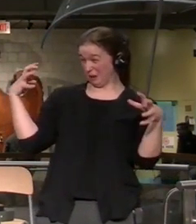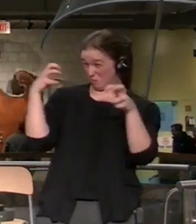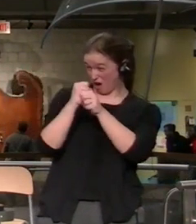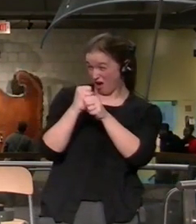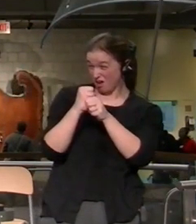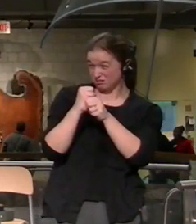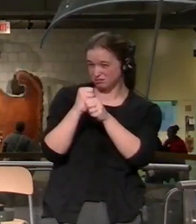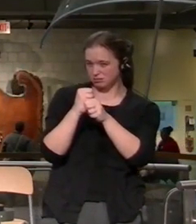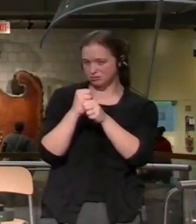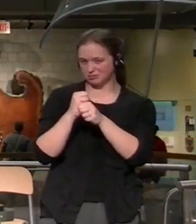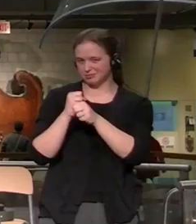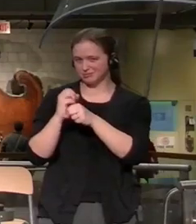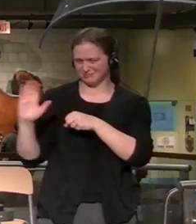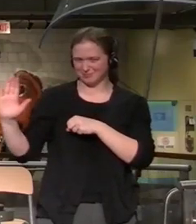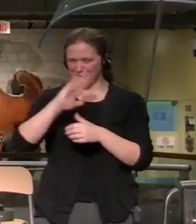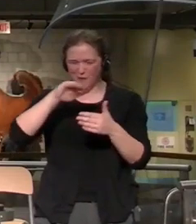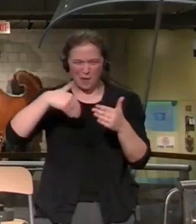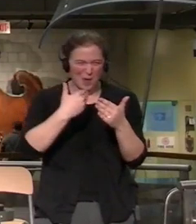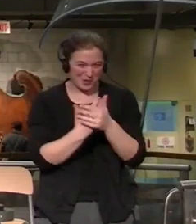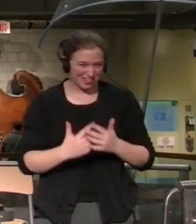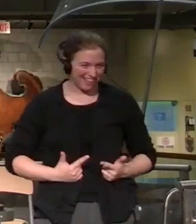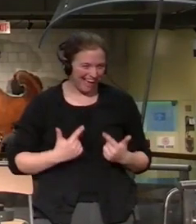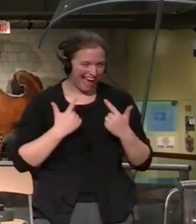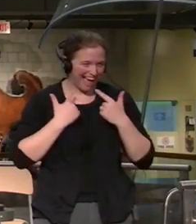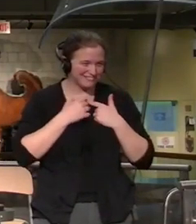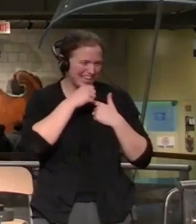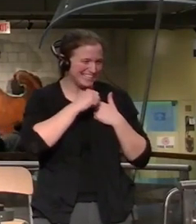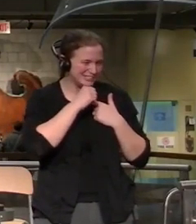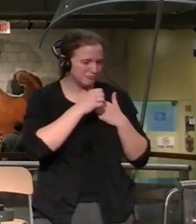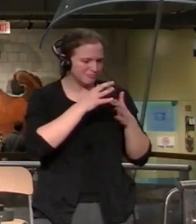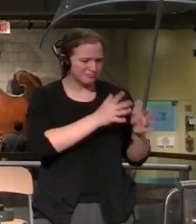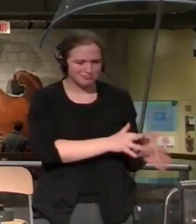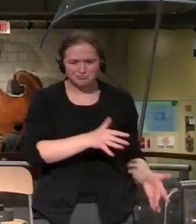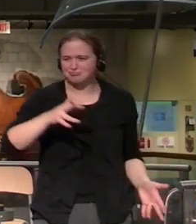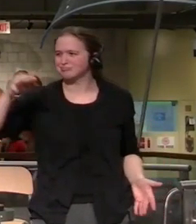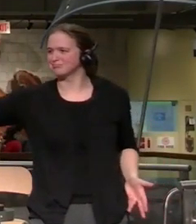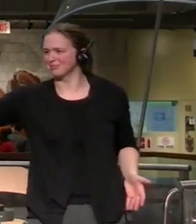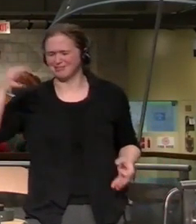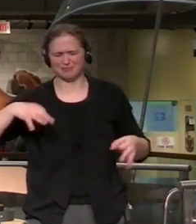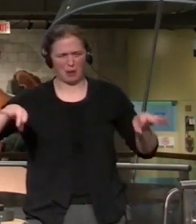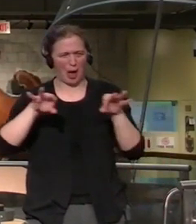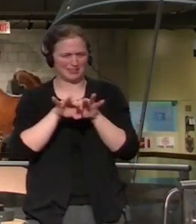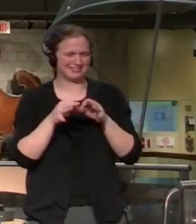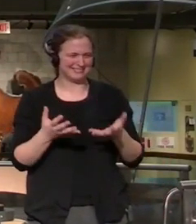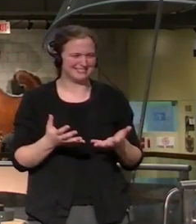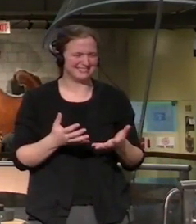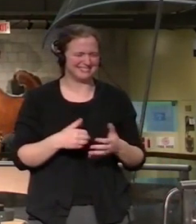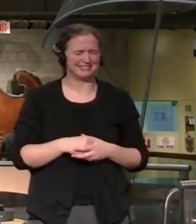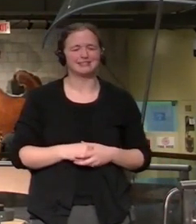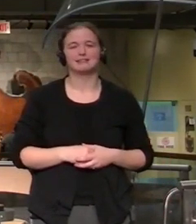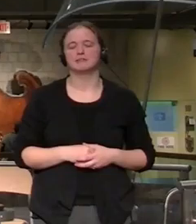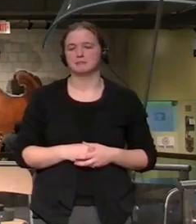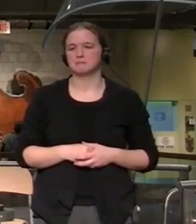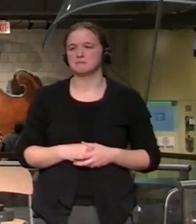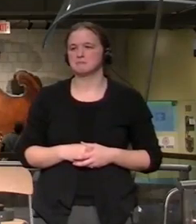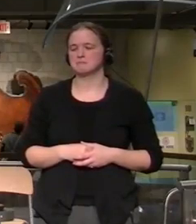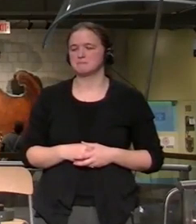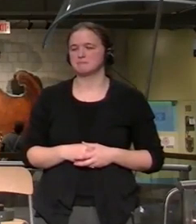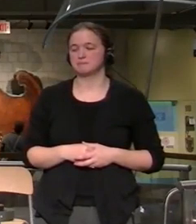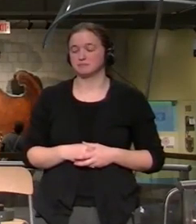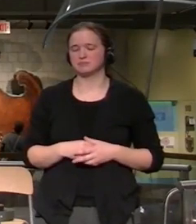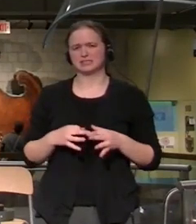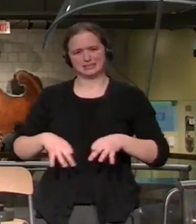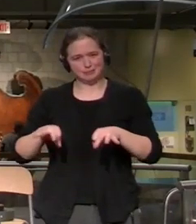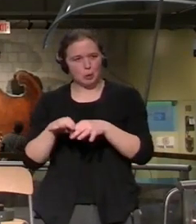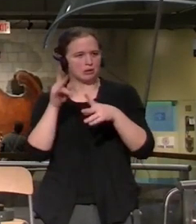whole lifespan is important. We should, the call to action is really to take care of ourselves the best we can. But we know that there are very